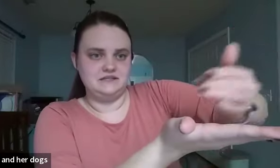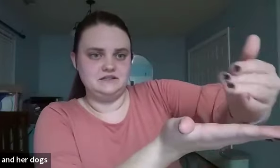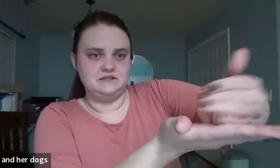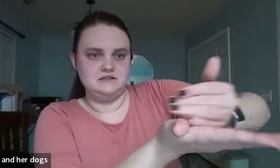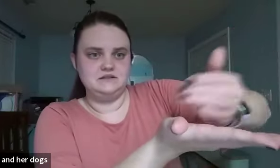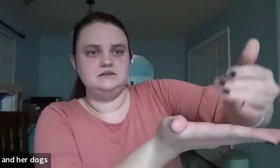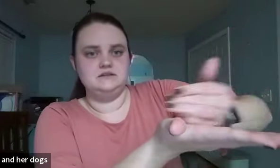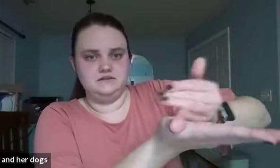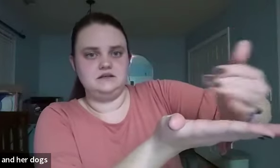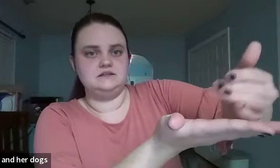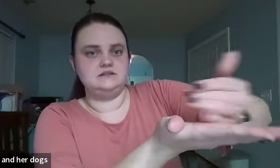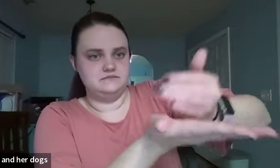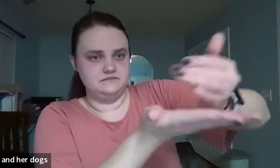collecting things.